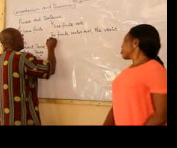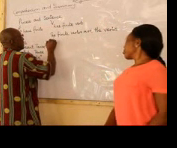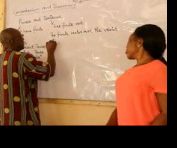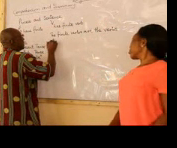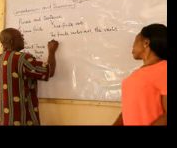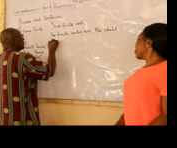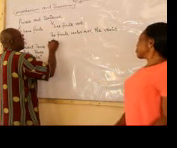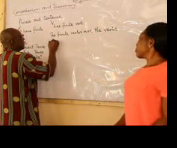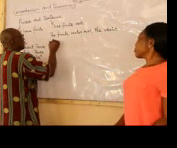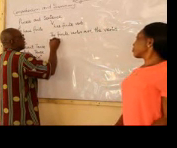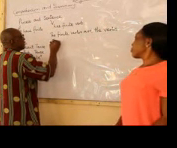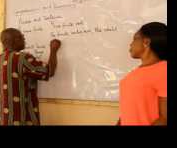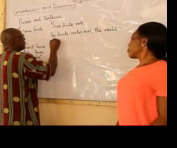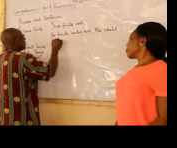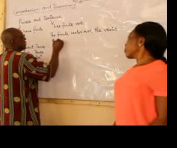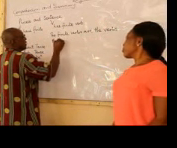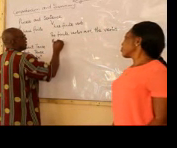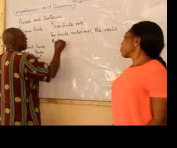that